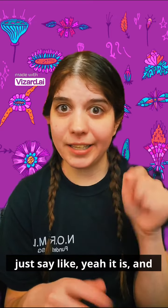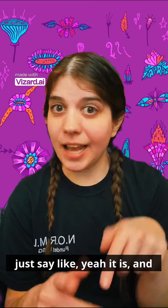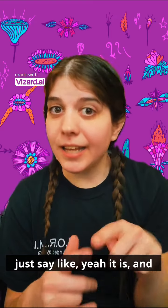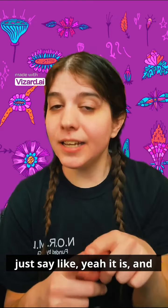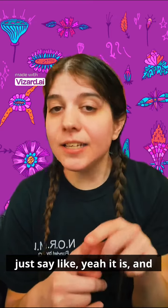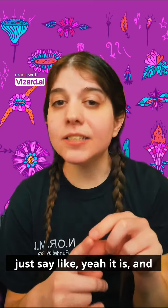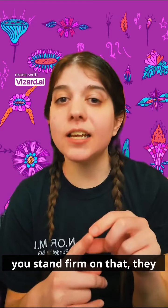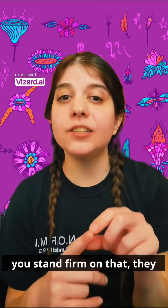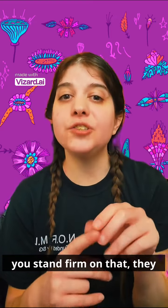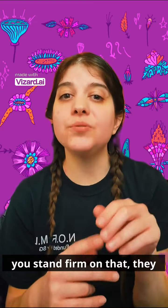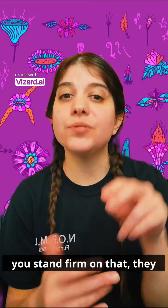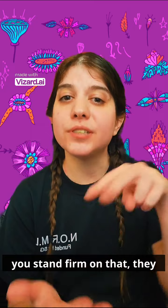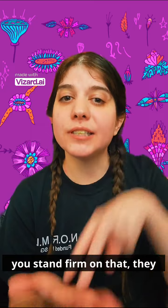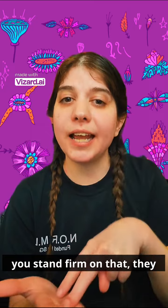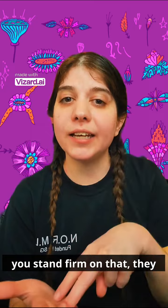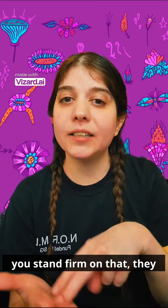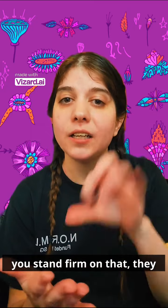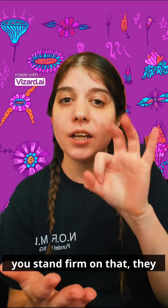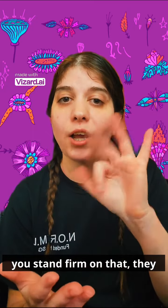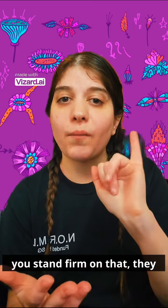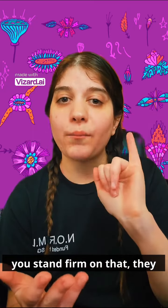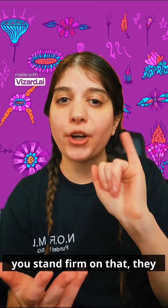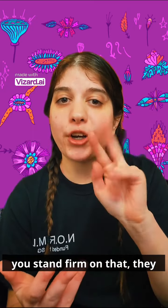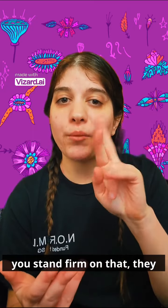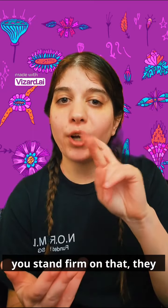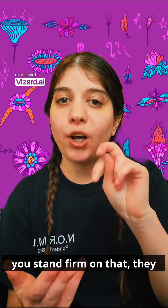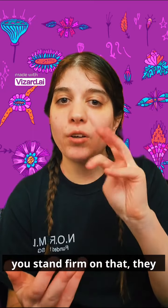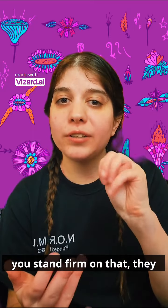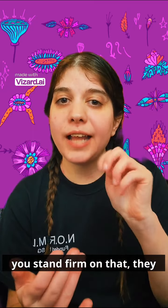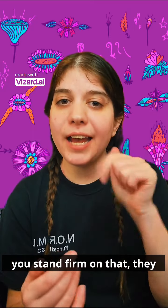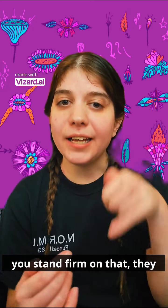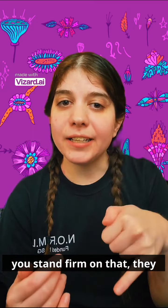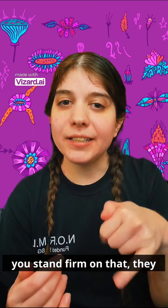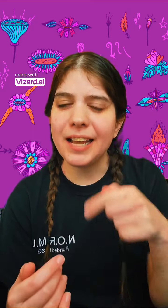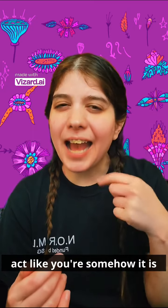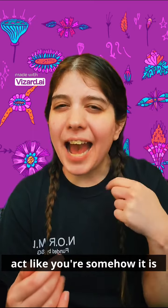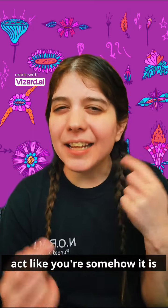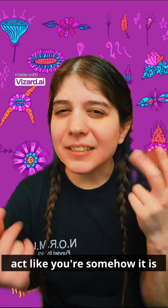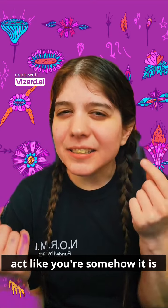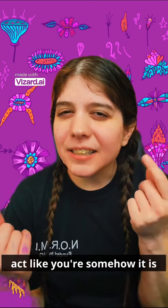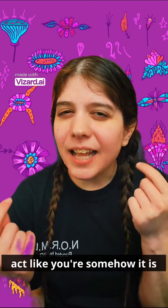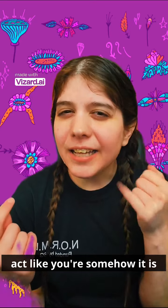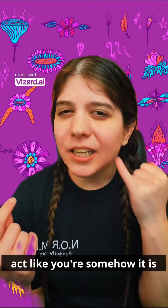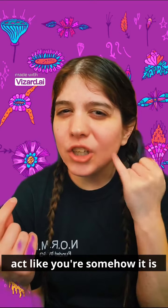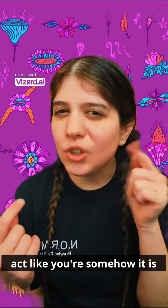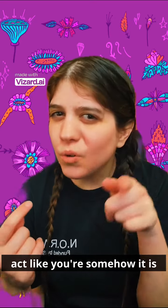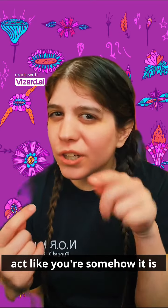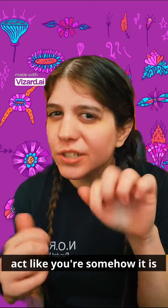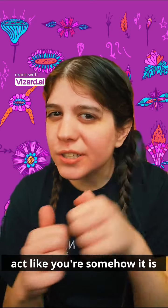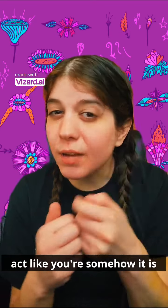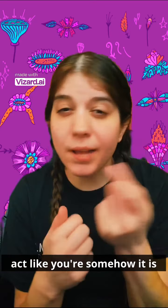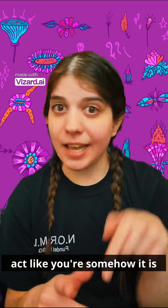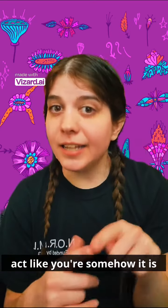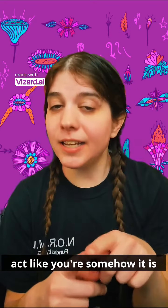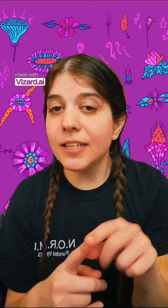it is, and you stand firm on that, they act like you're somehow, it is,